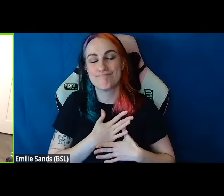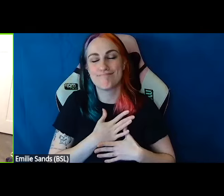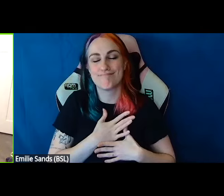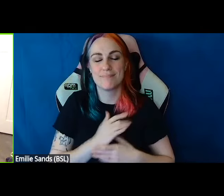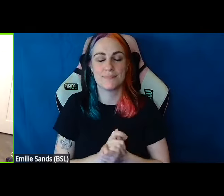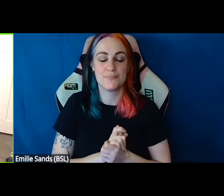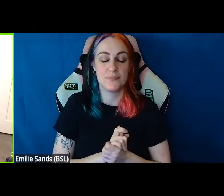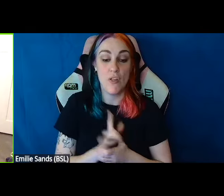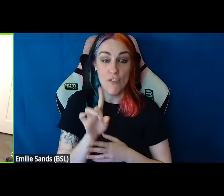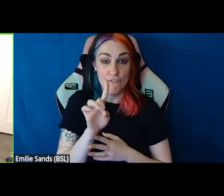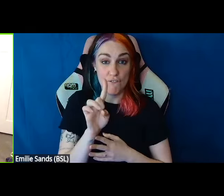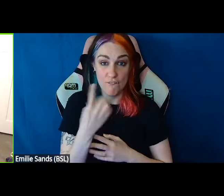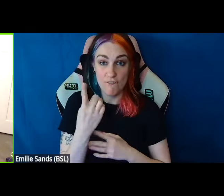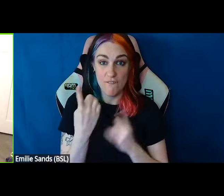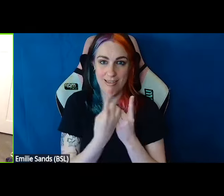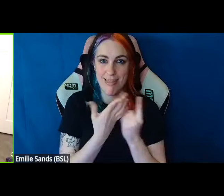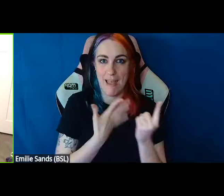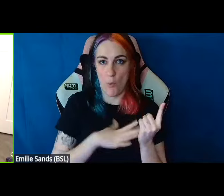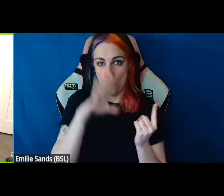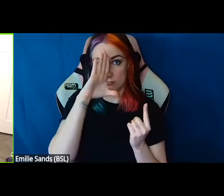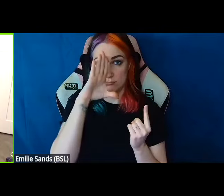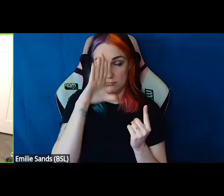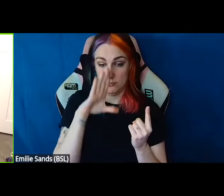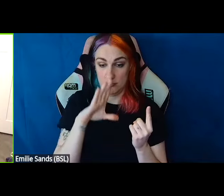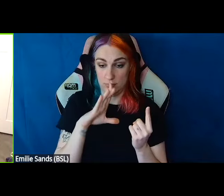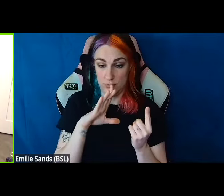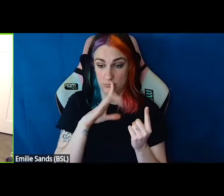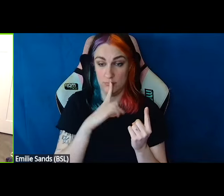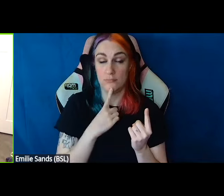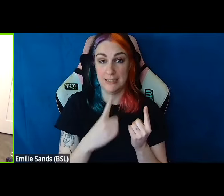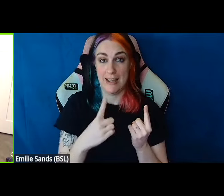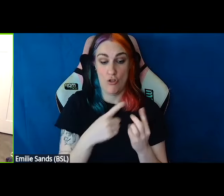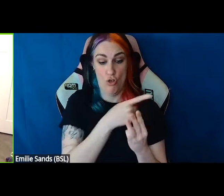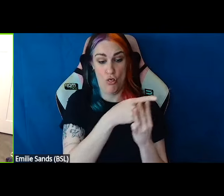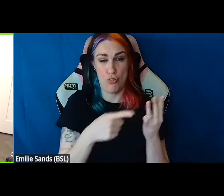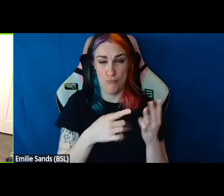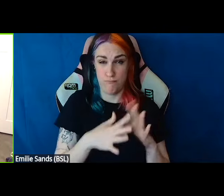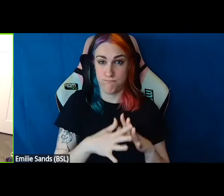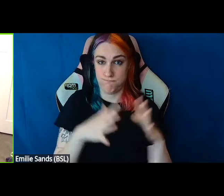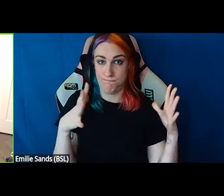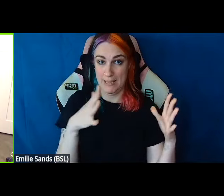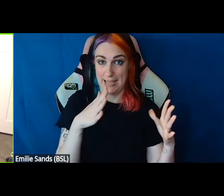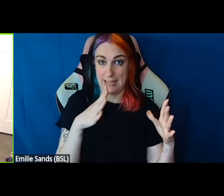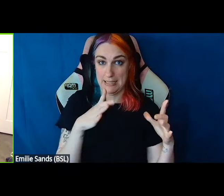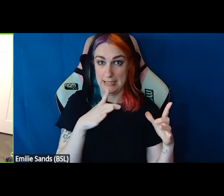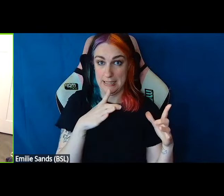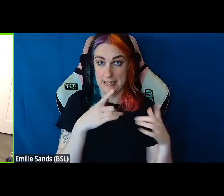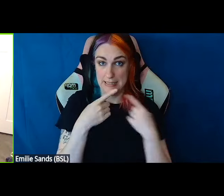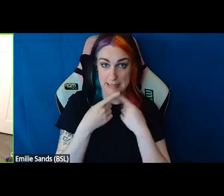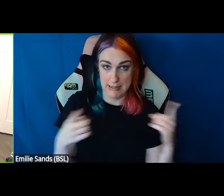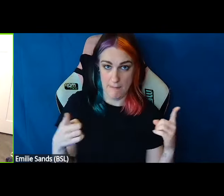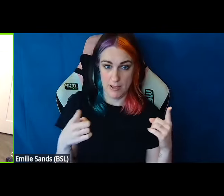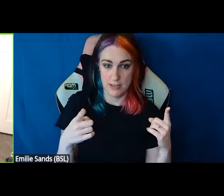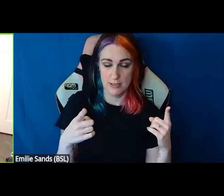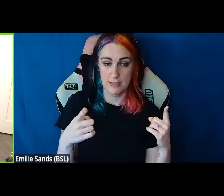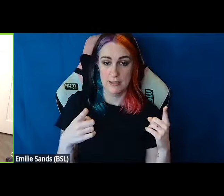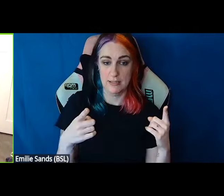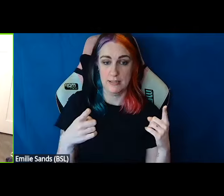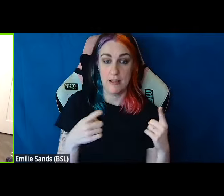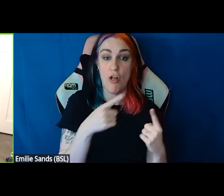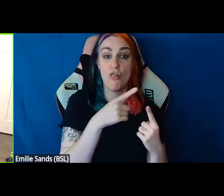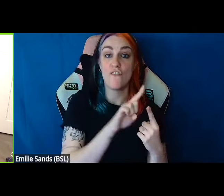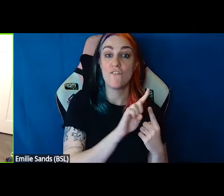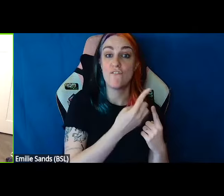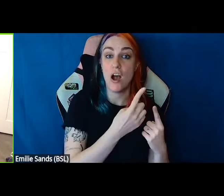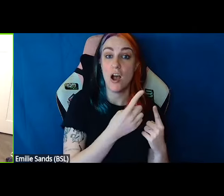first thing I want to call out is the 3 big statements that he made throughout. The first, Topher has already printed